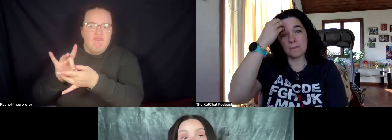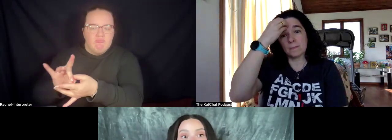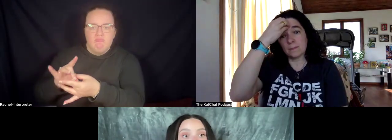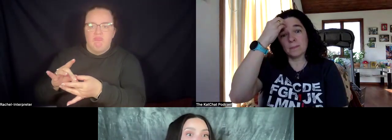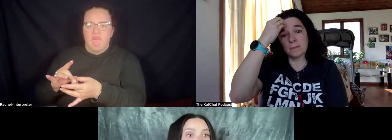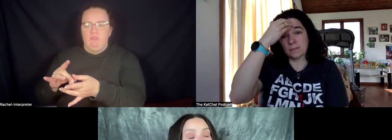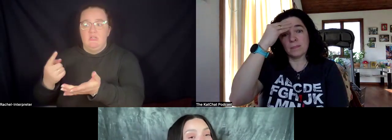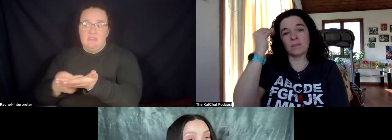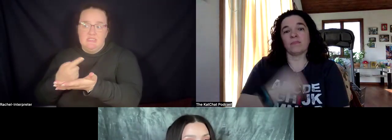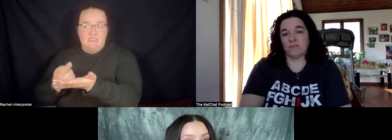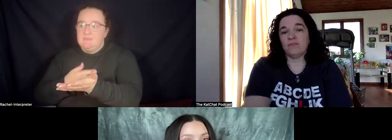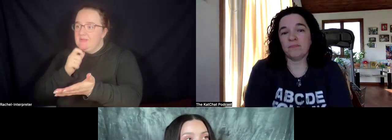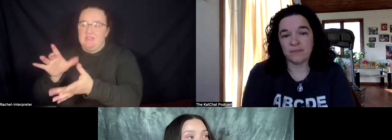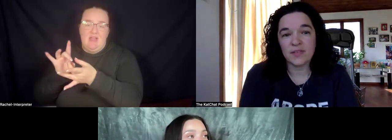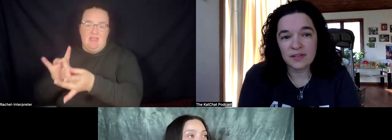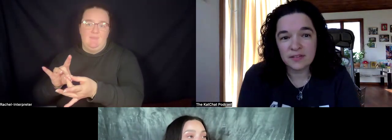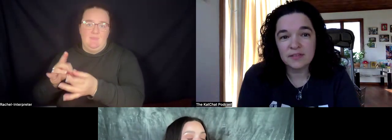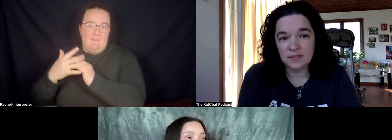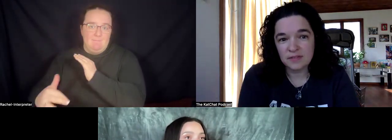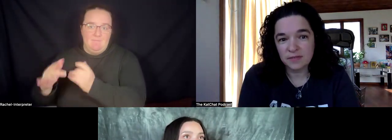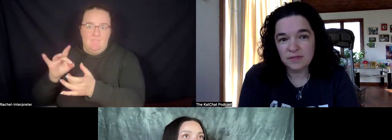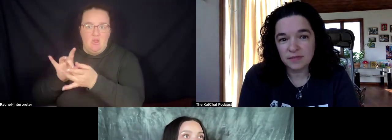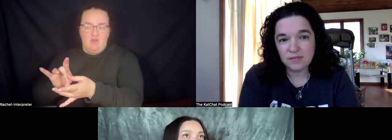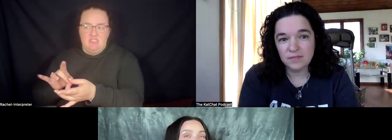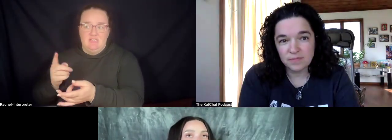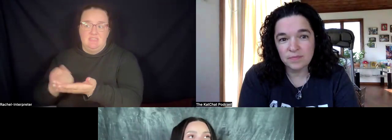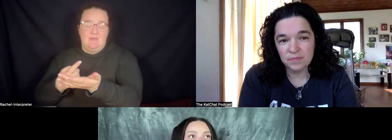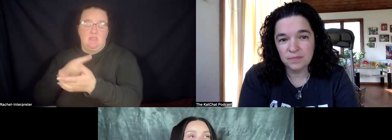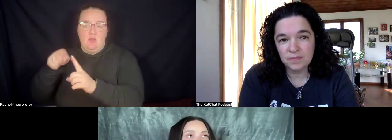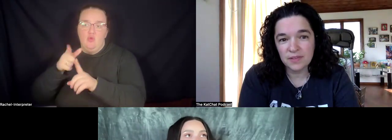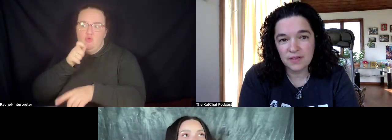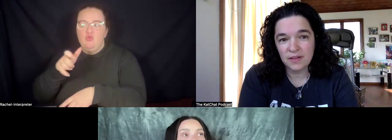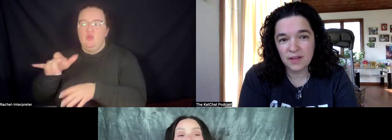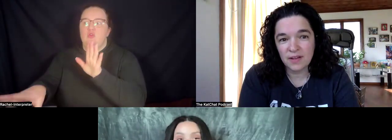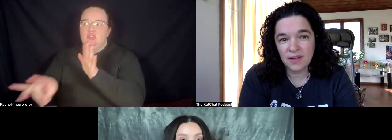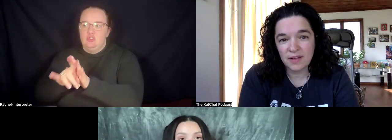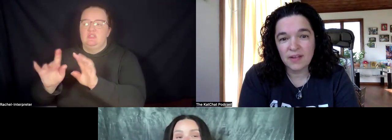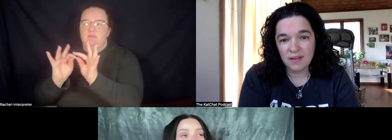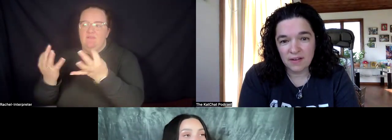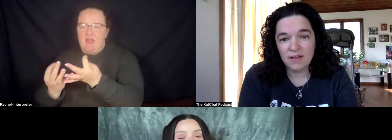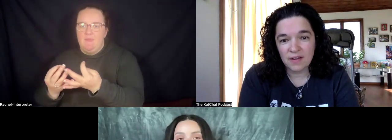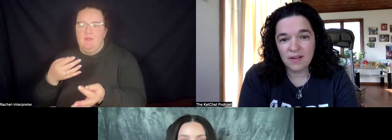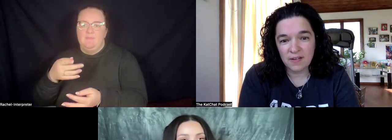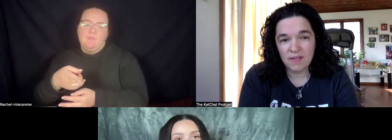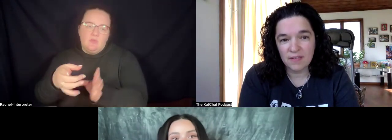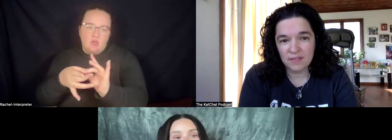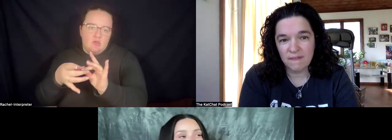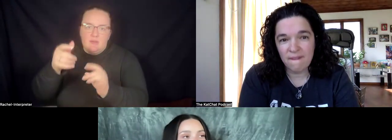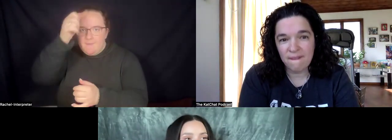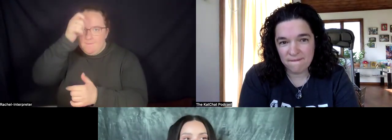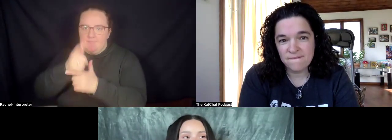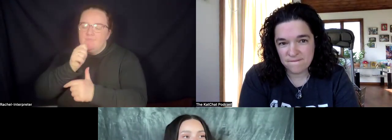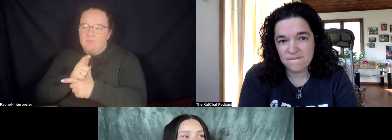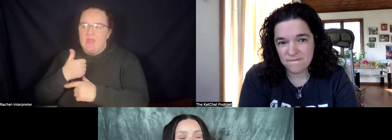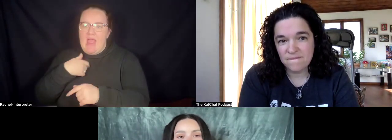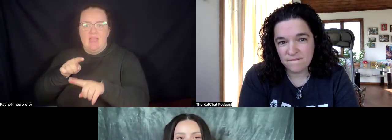is not connected by blood, it's who you choose. Um, I think that all of the siblings, they all had, as you said, their own background. They came from their